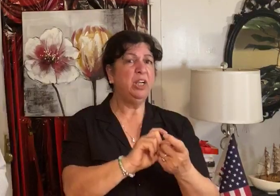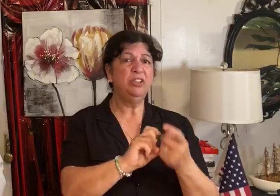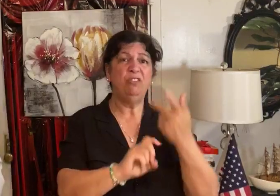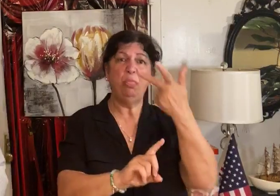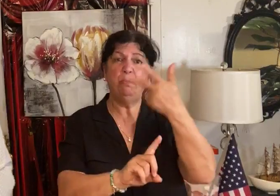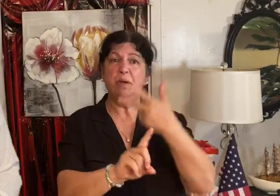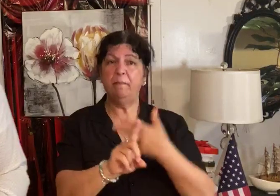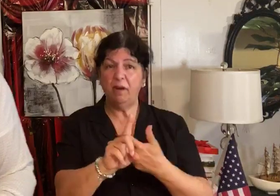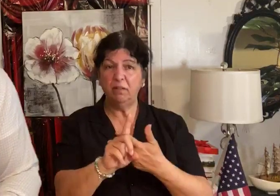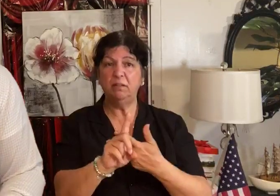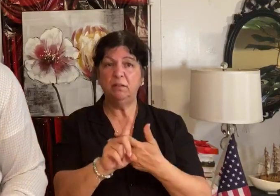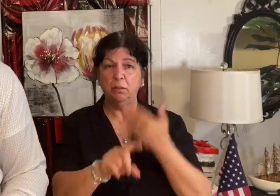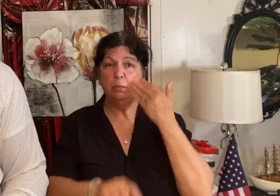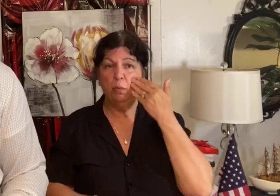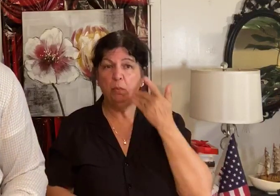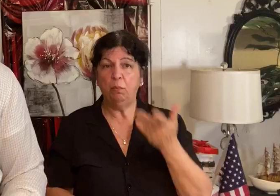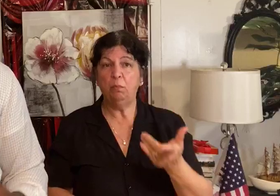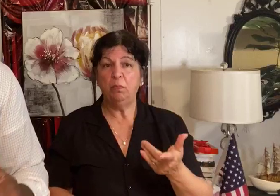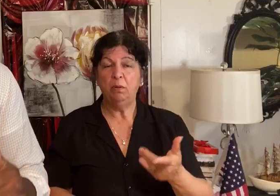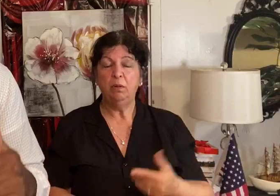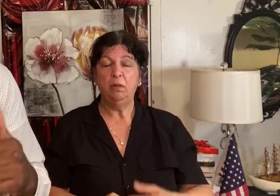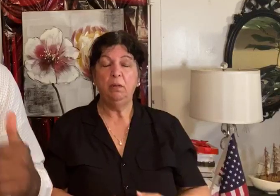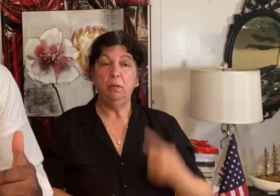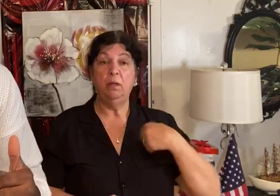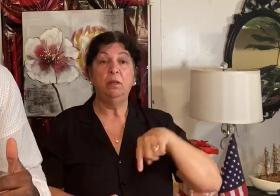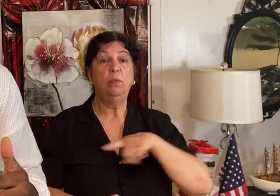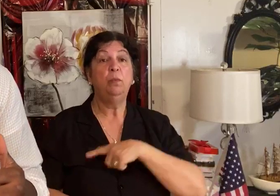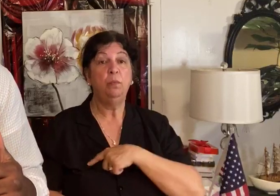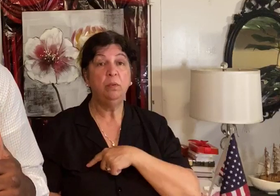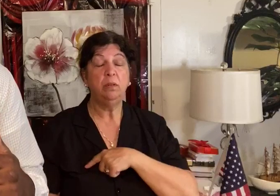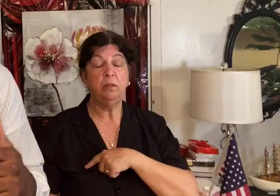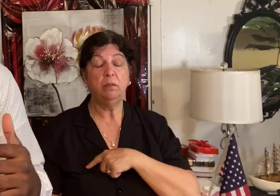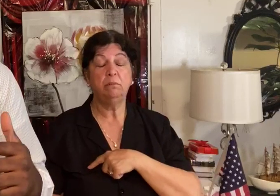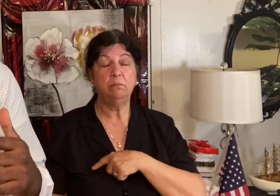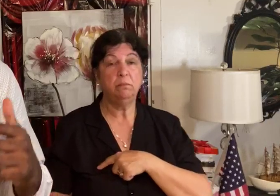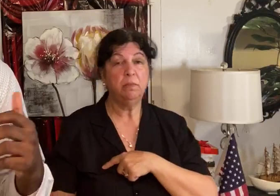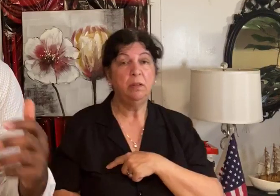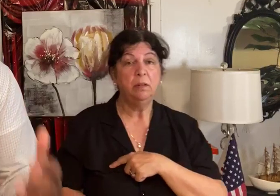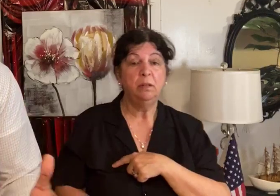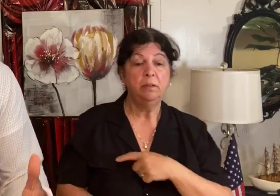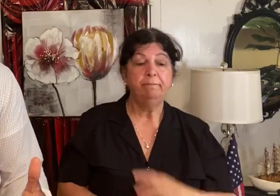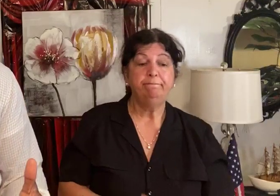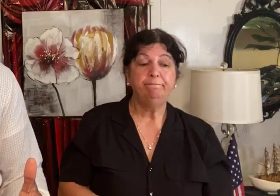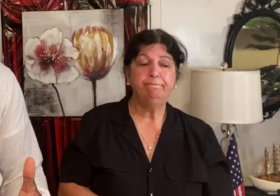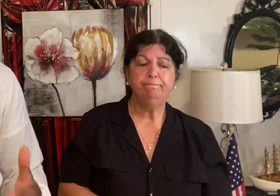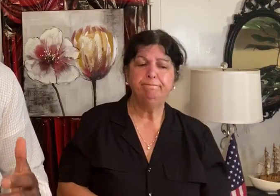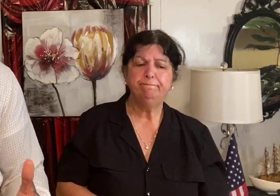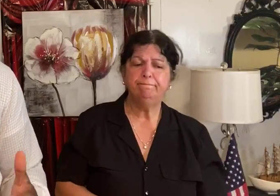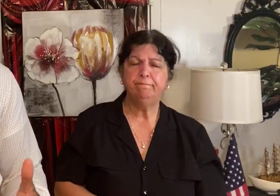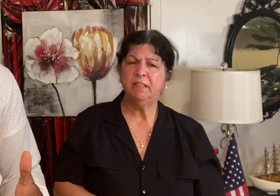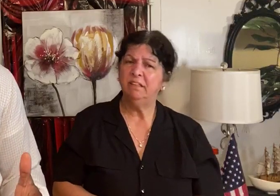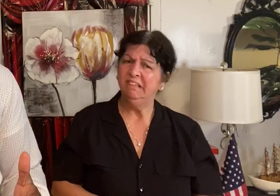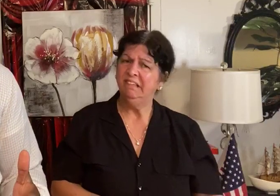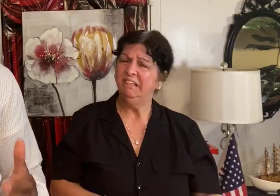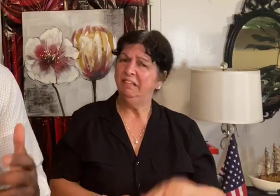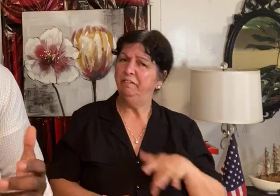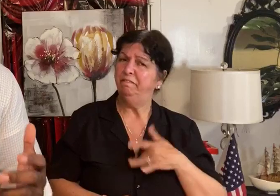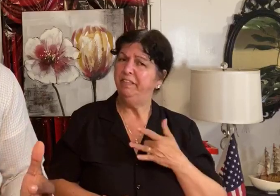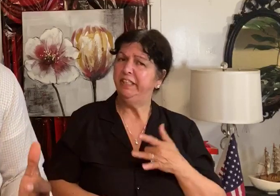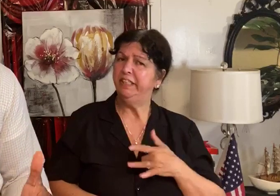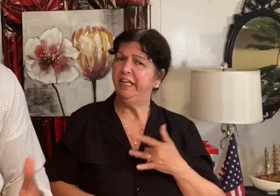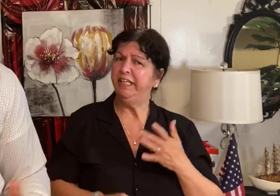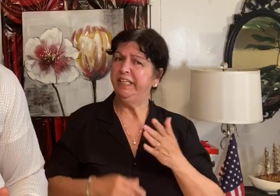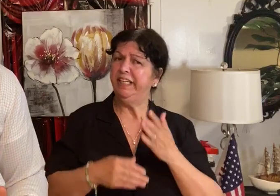3 months, as you know. We have made it to what it appears to be the end of